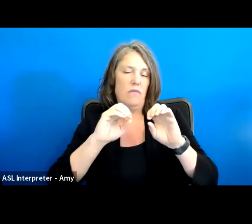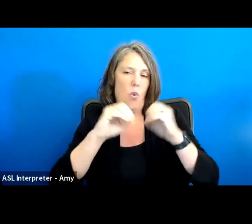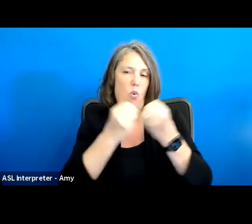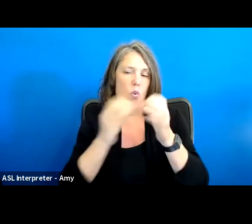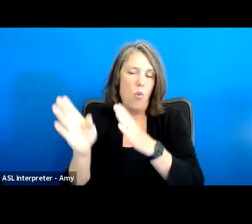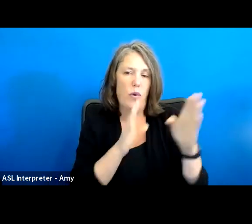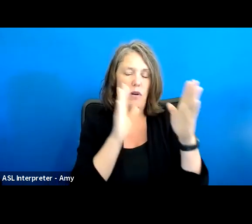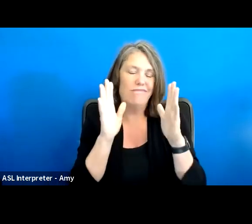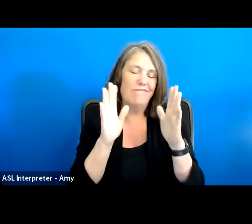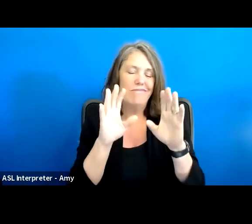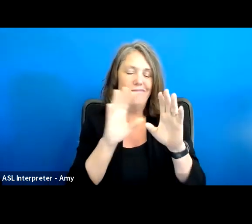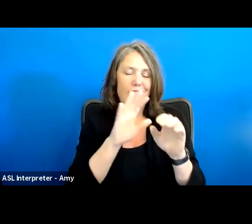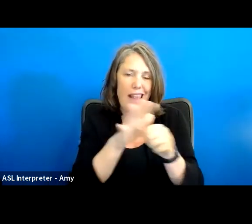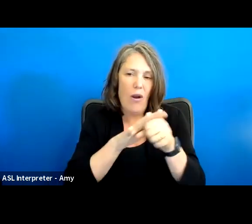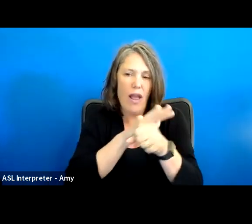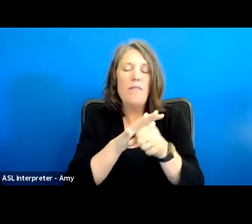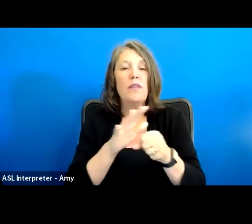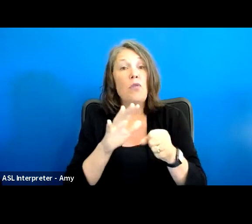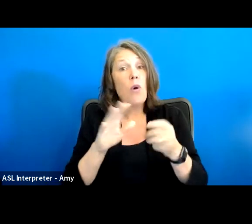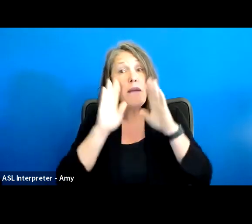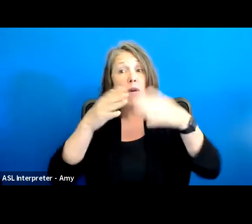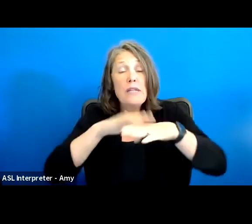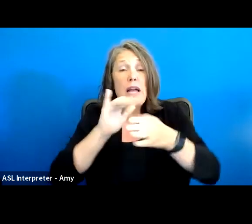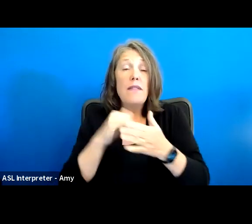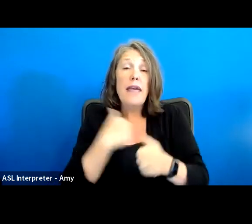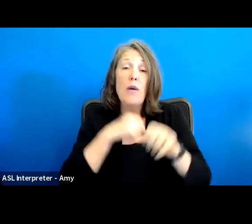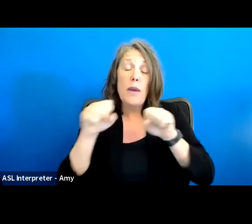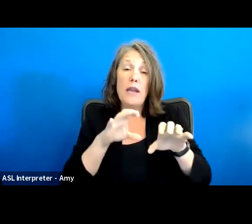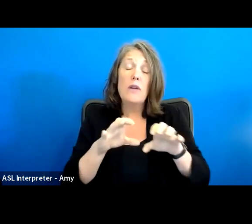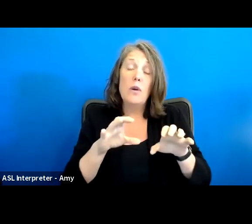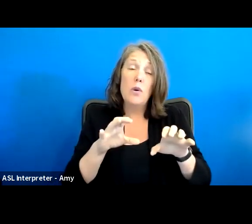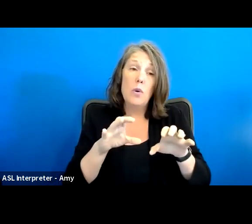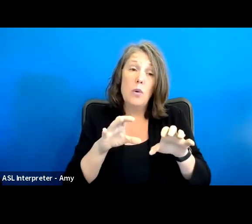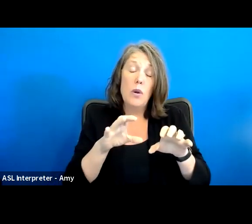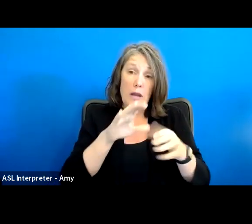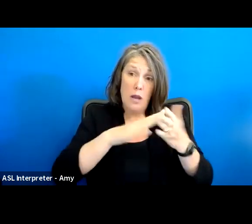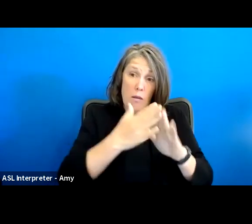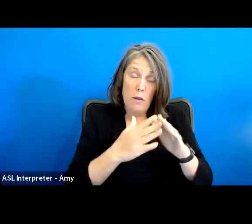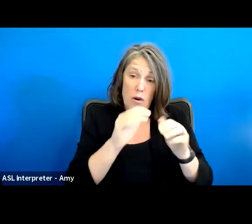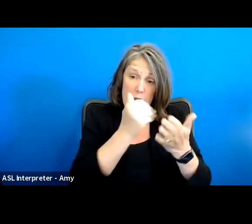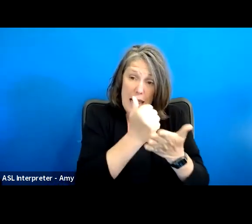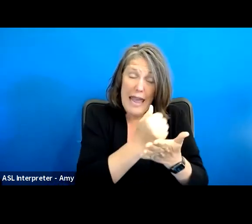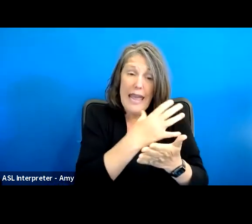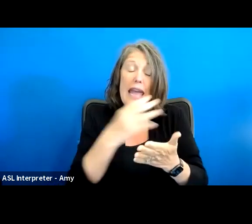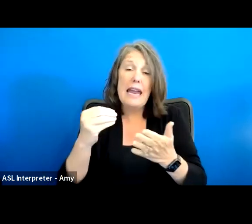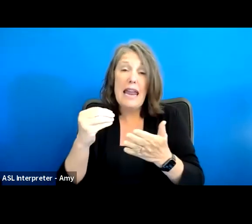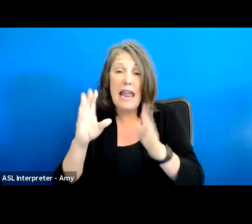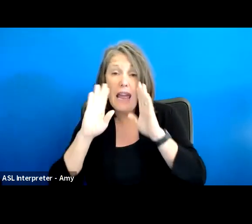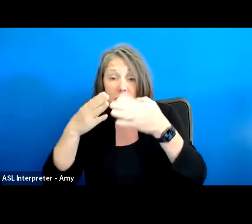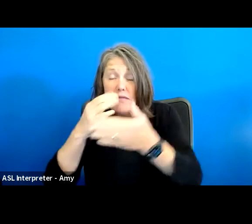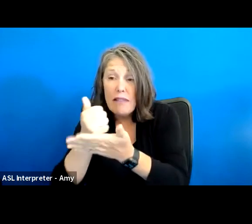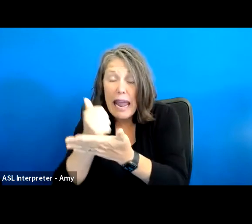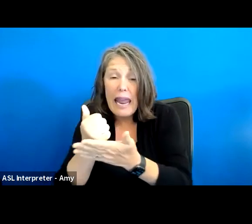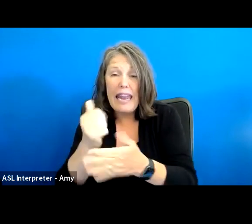by focusing on that, we're able to contribute to mutual aid and community aid rather than a kind